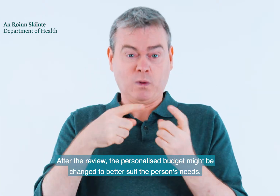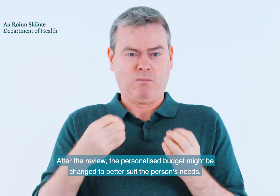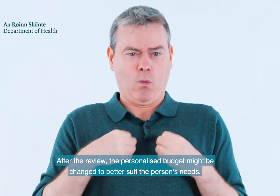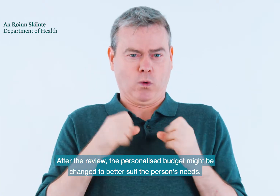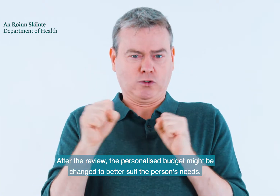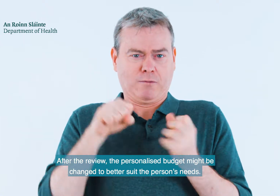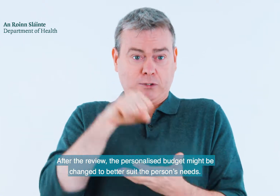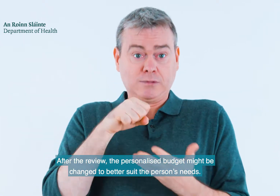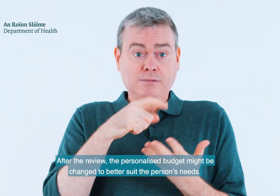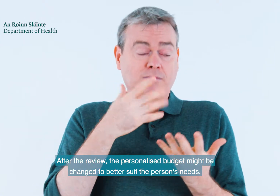better suit the person's needs.